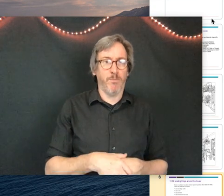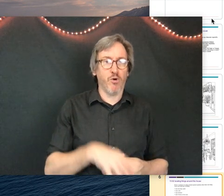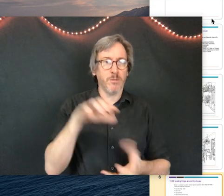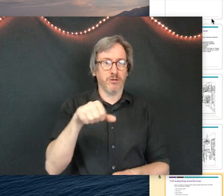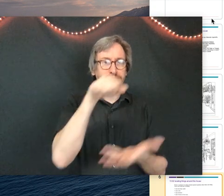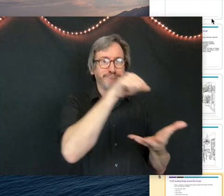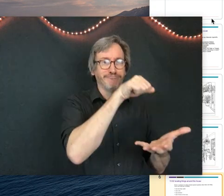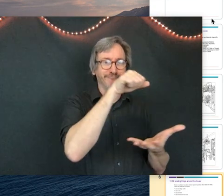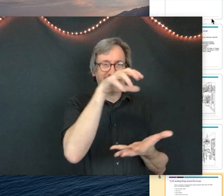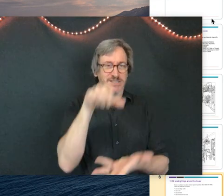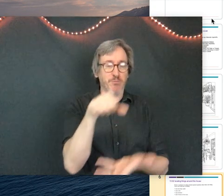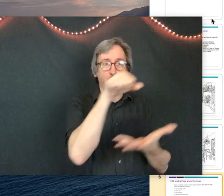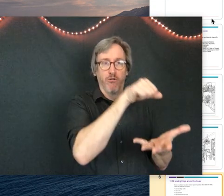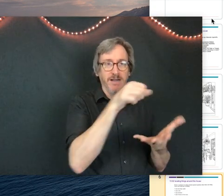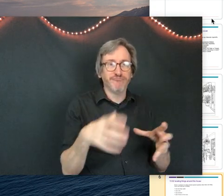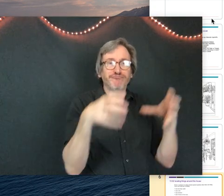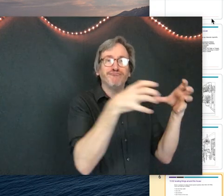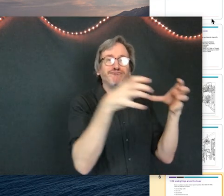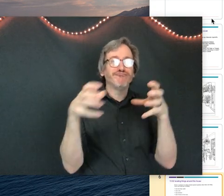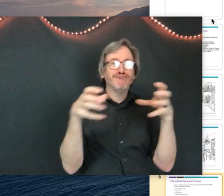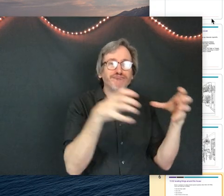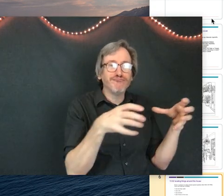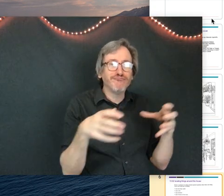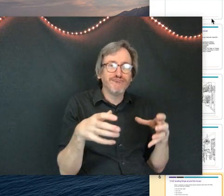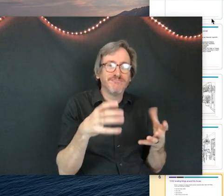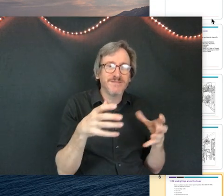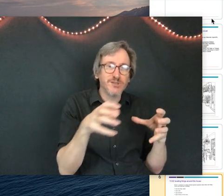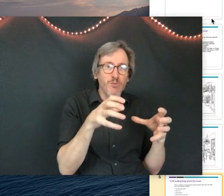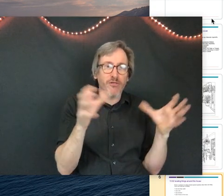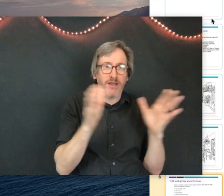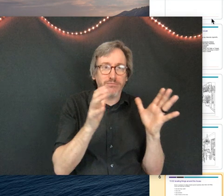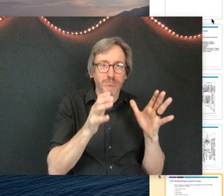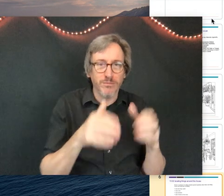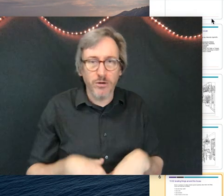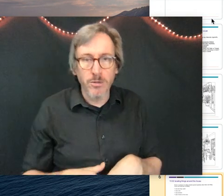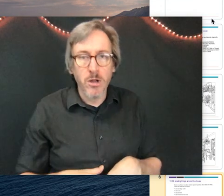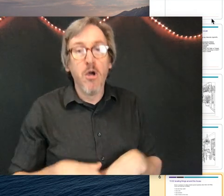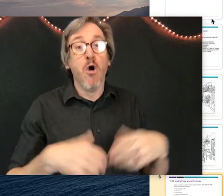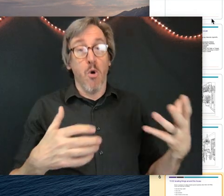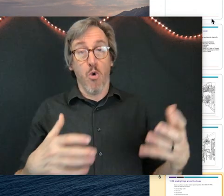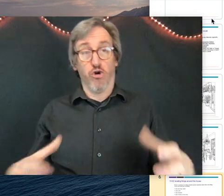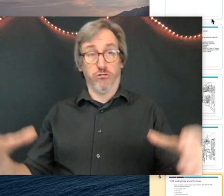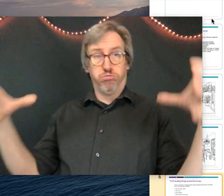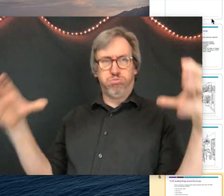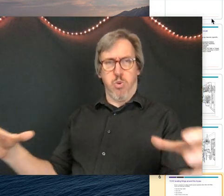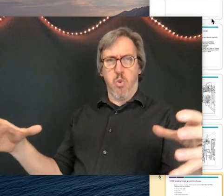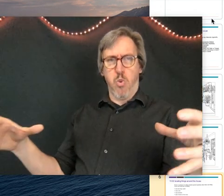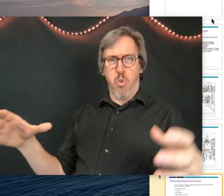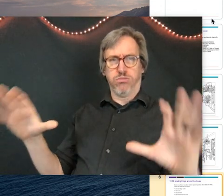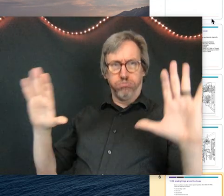So portable, like small, right? A small thing, boom, boom, boom, or